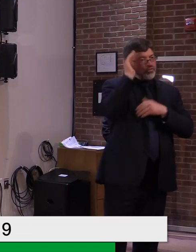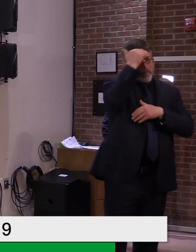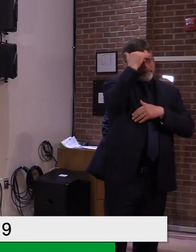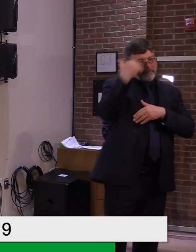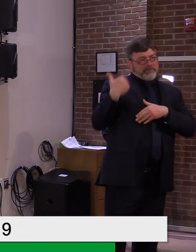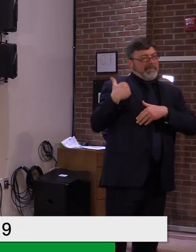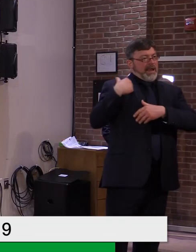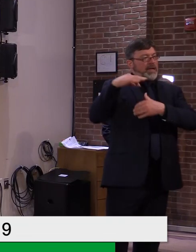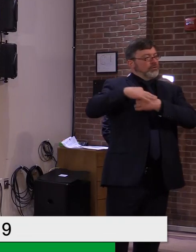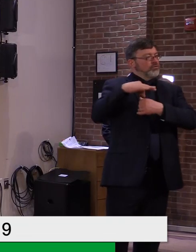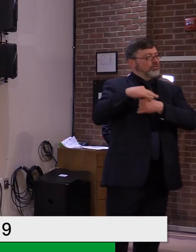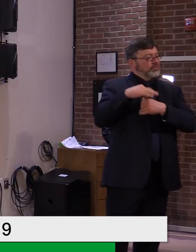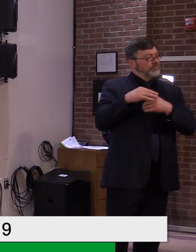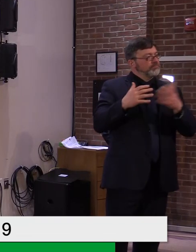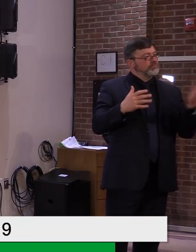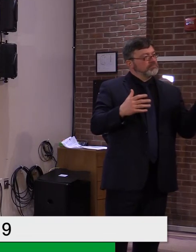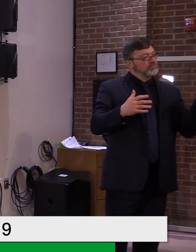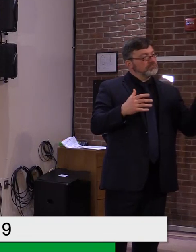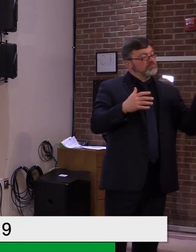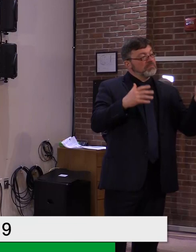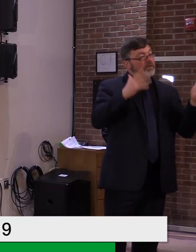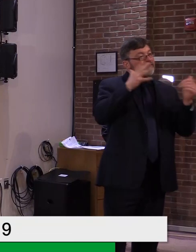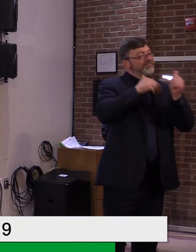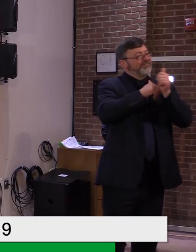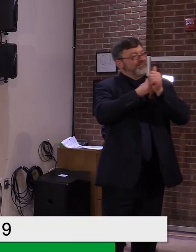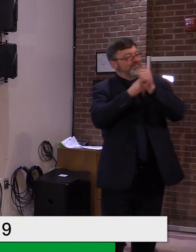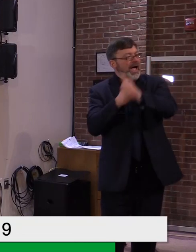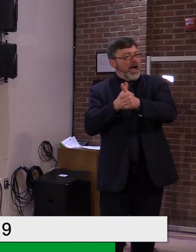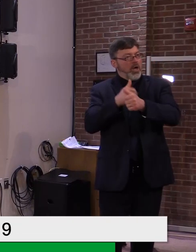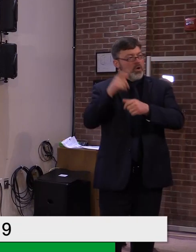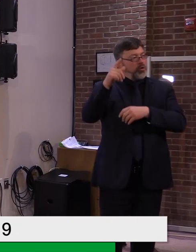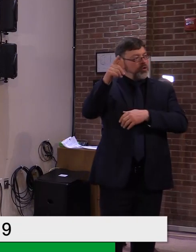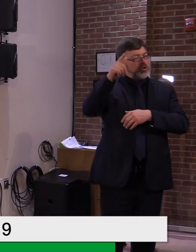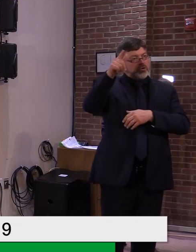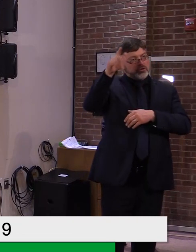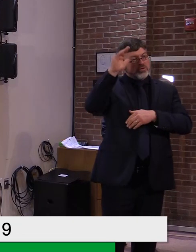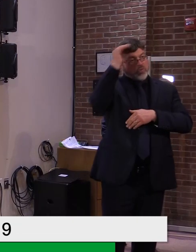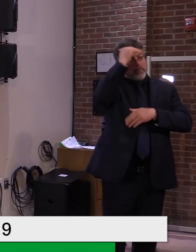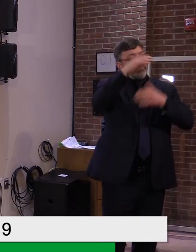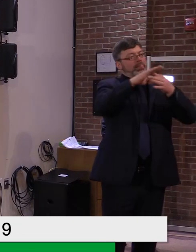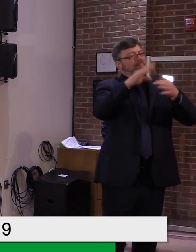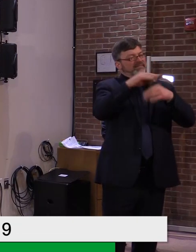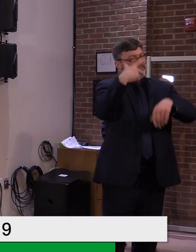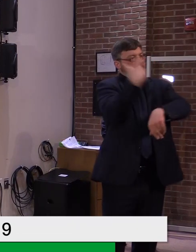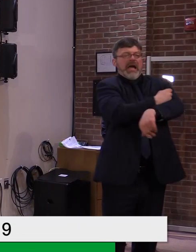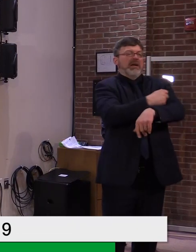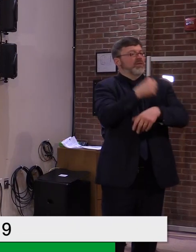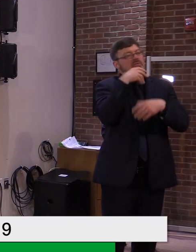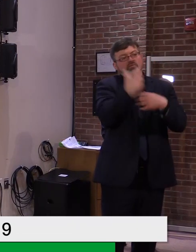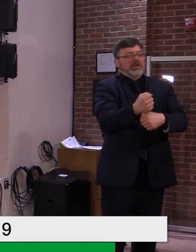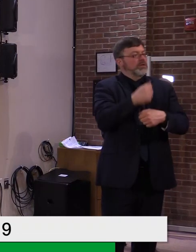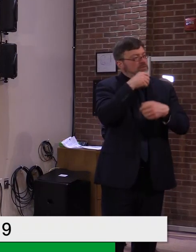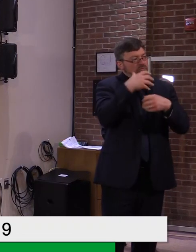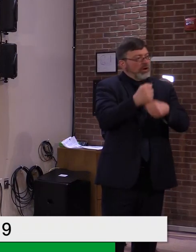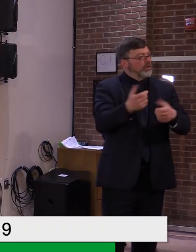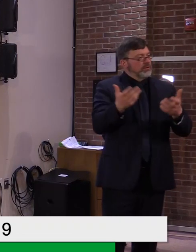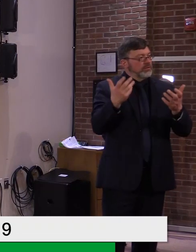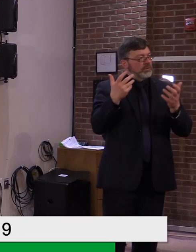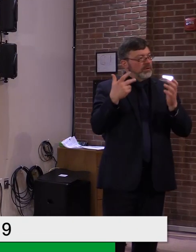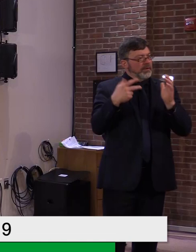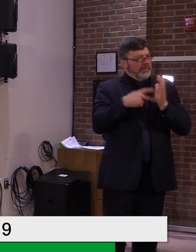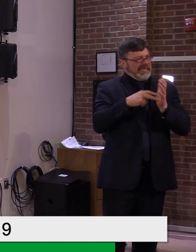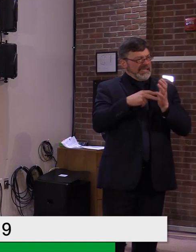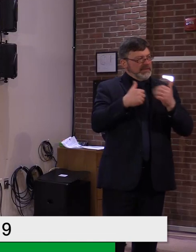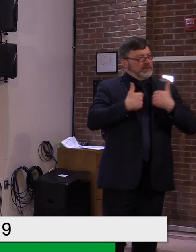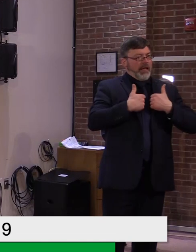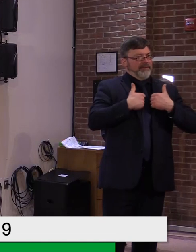media and resistance to vaccination? And if so, what would you tell them? Well, again,